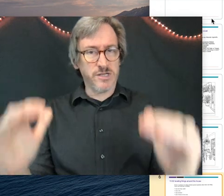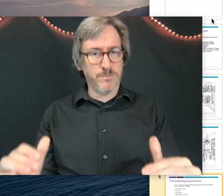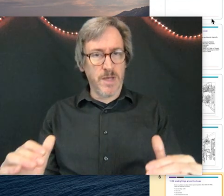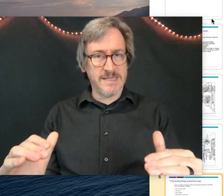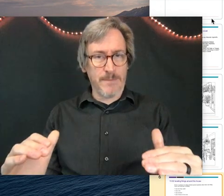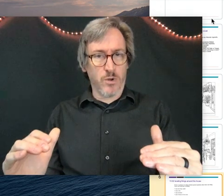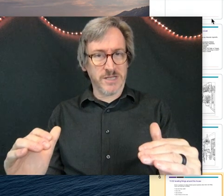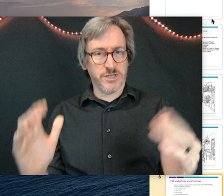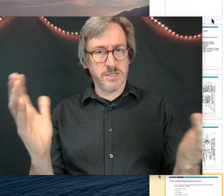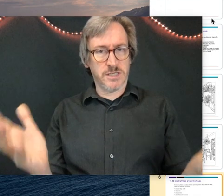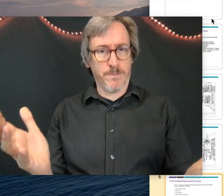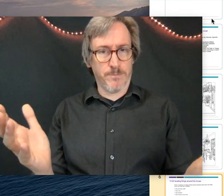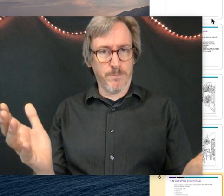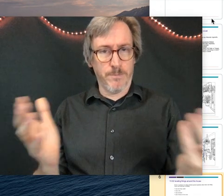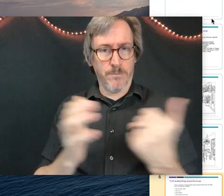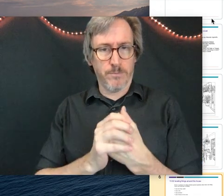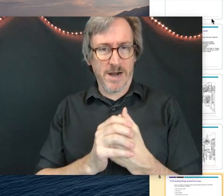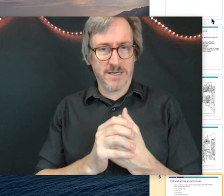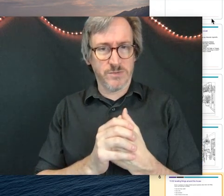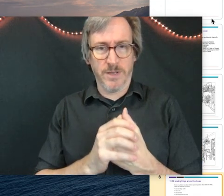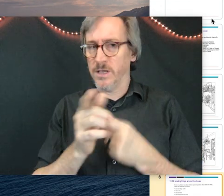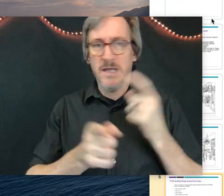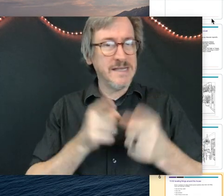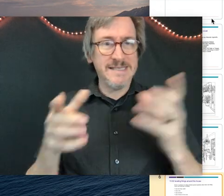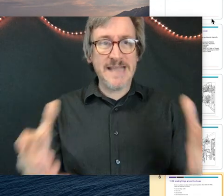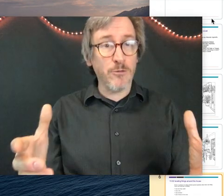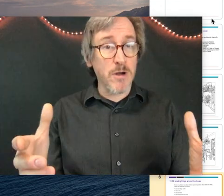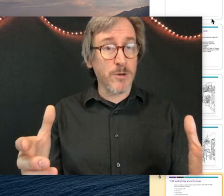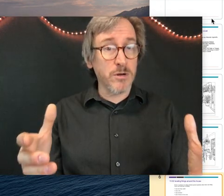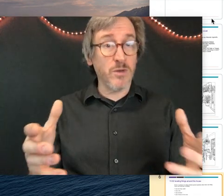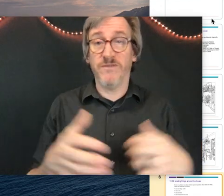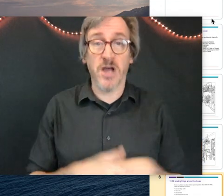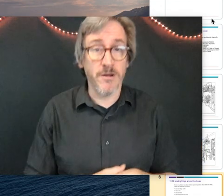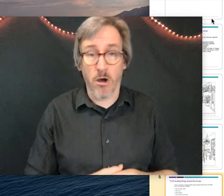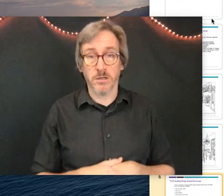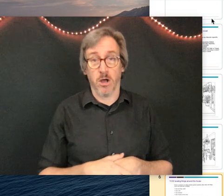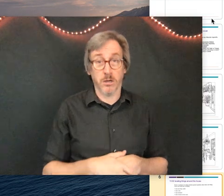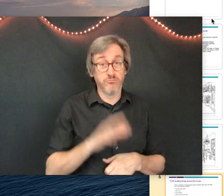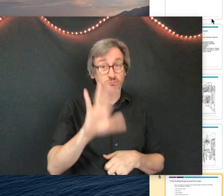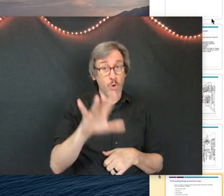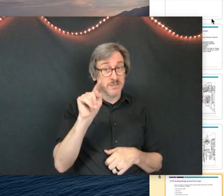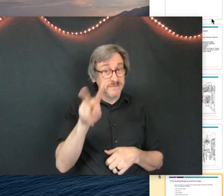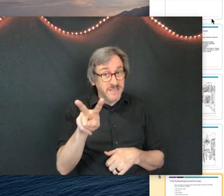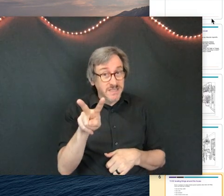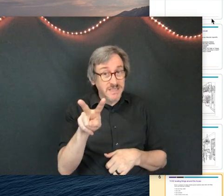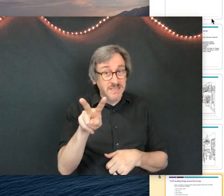And there's some example questions to practice with. Same grammar that we've done all along.